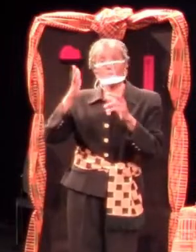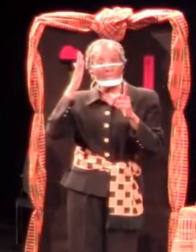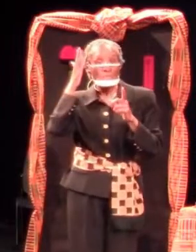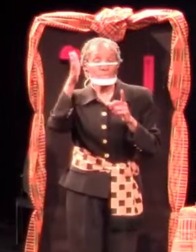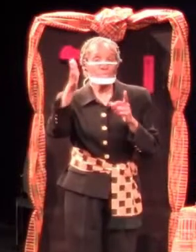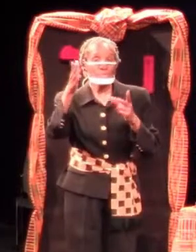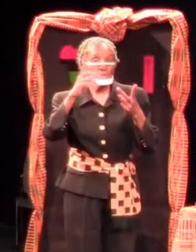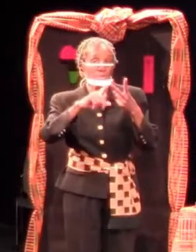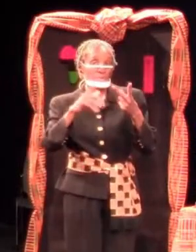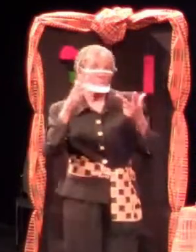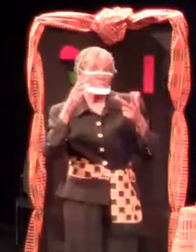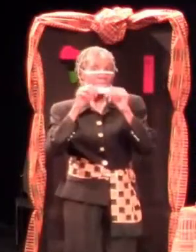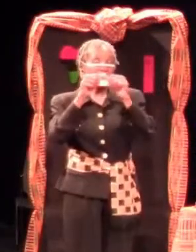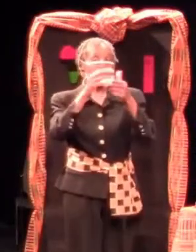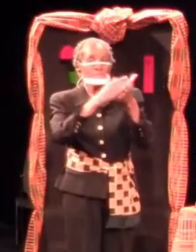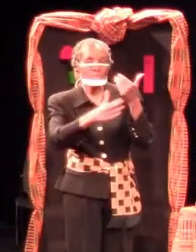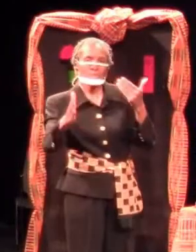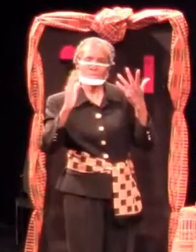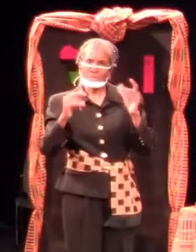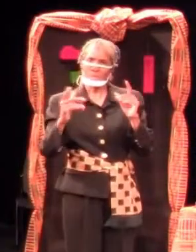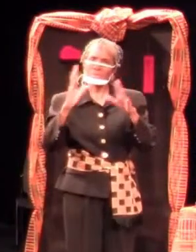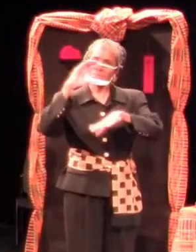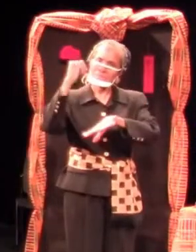going, and where they continue to go.